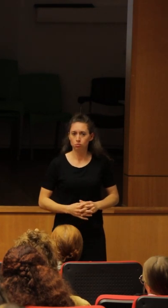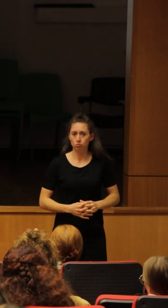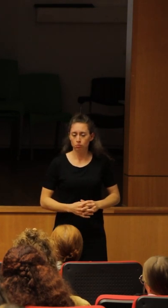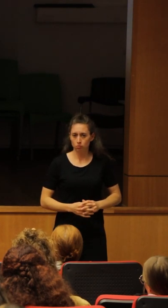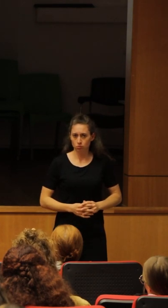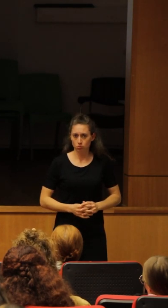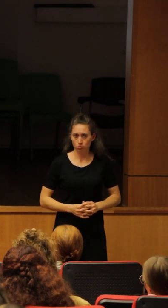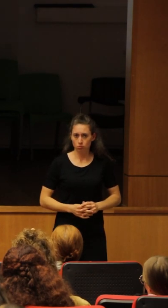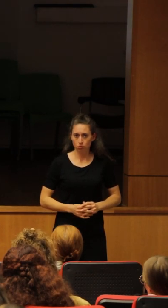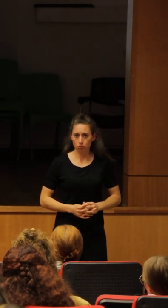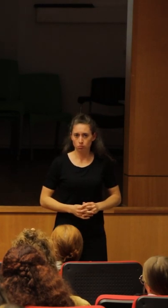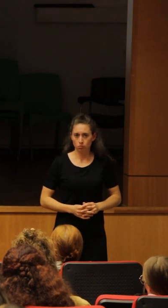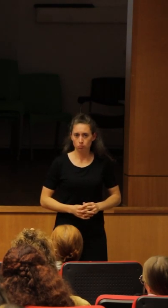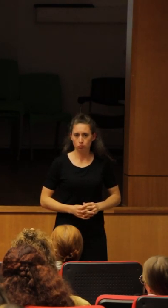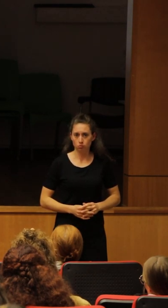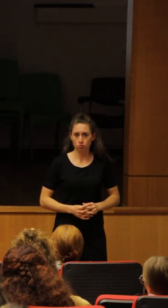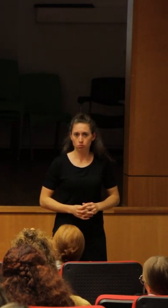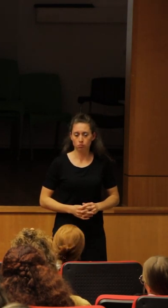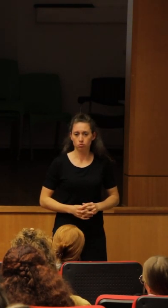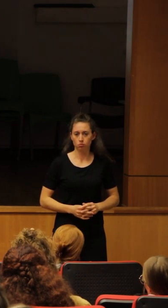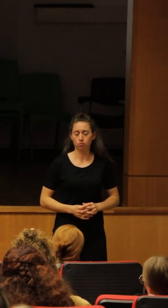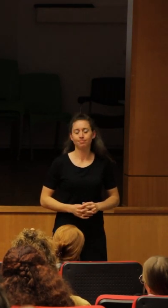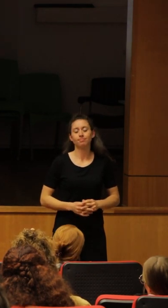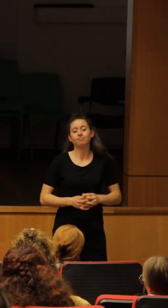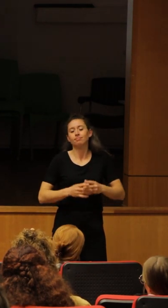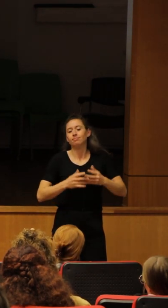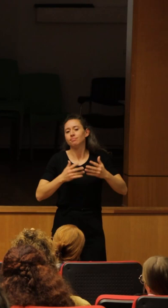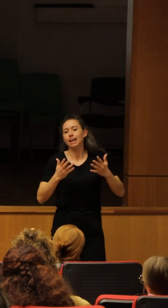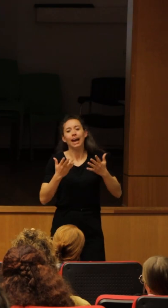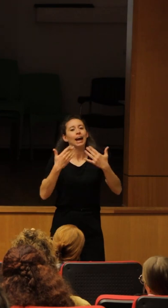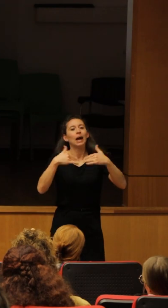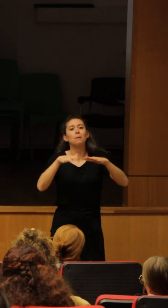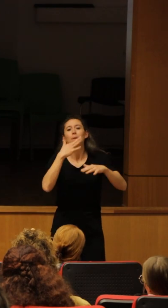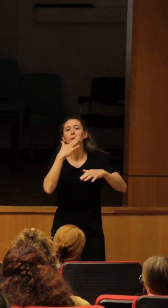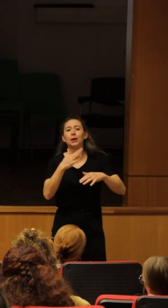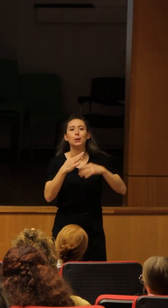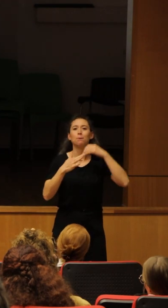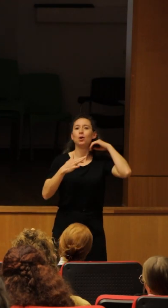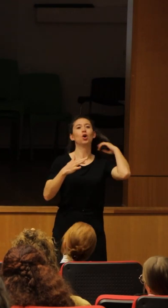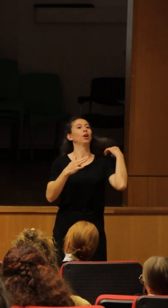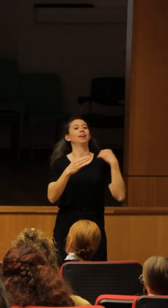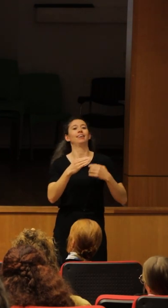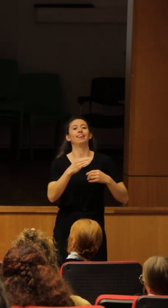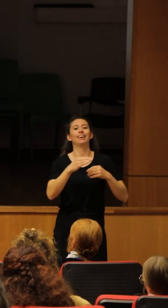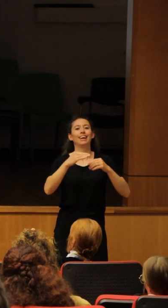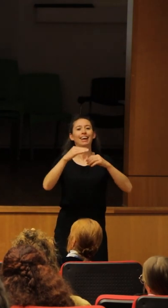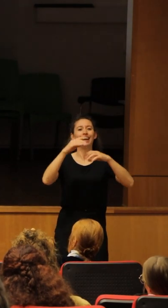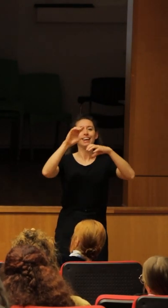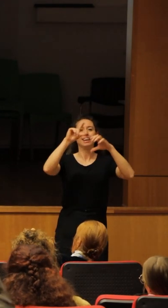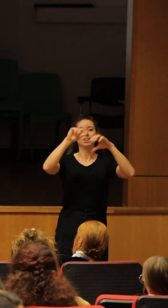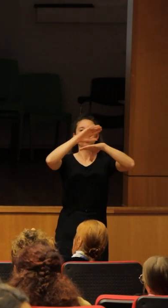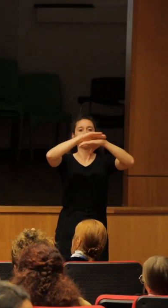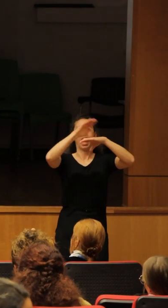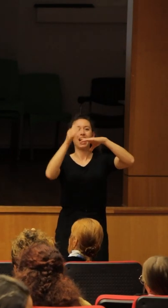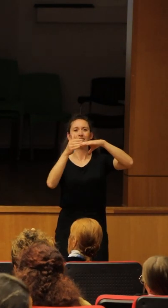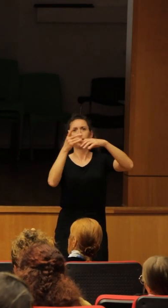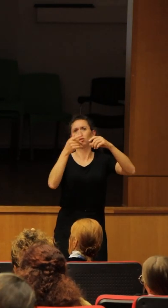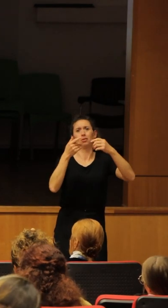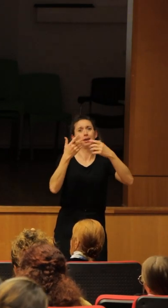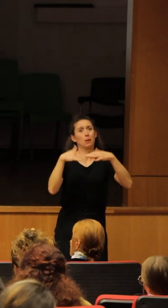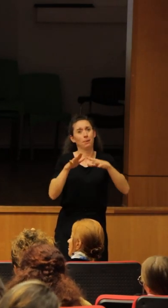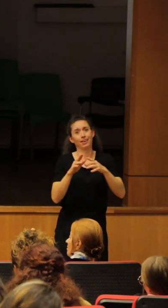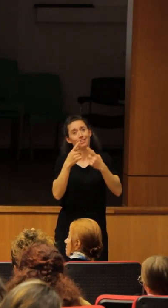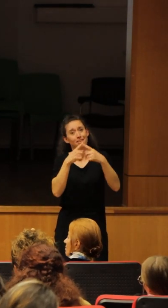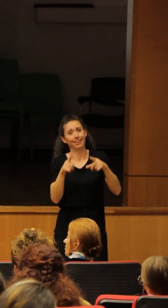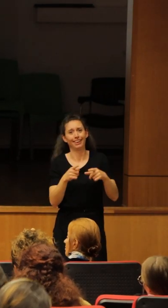might be kind of, you know, sound warm. De repente en el Ártico suena, es diferente la sonrisa cálida,